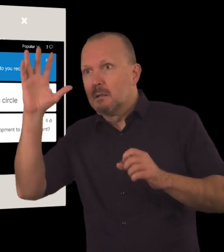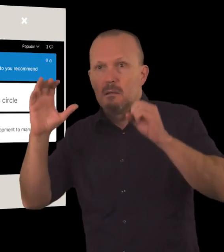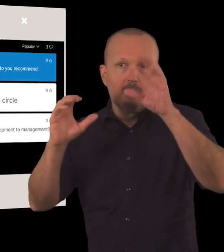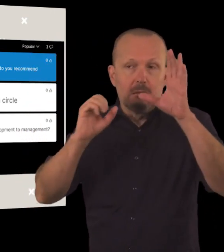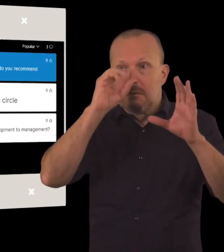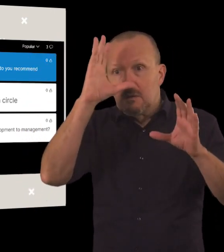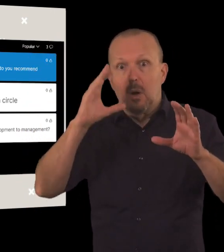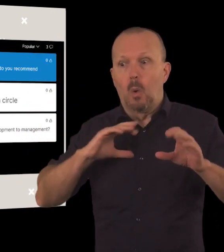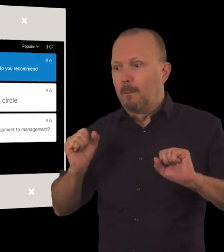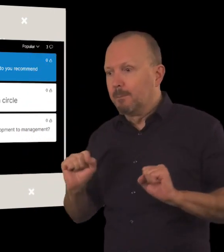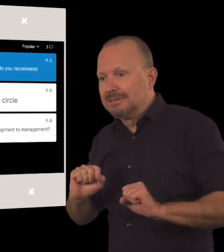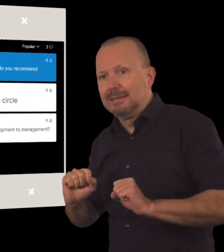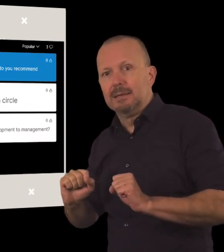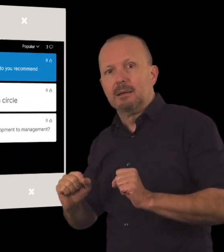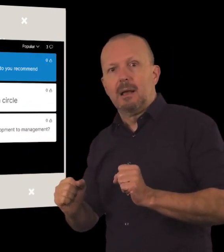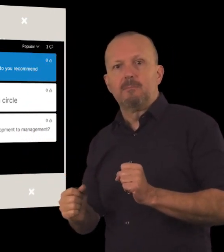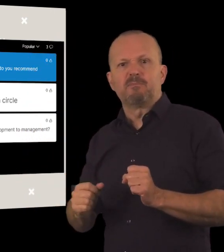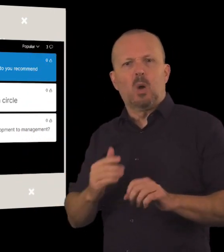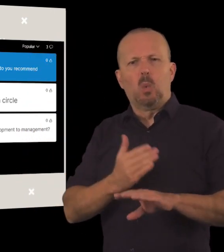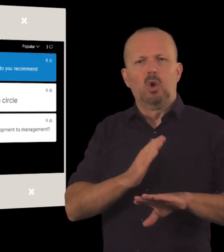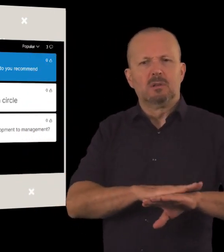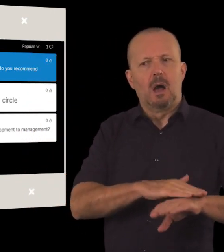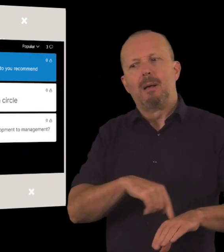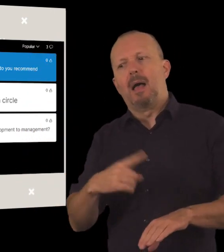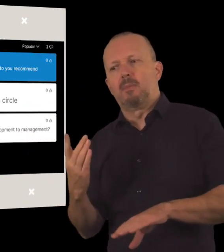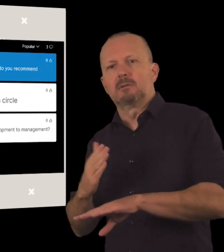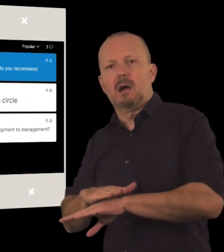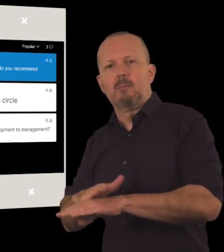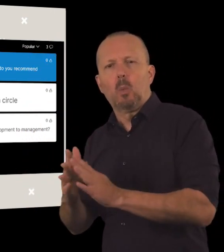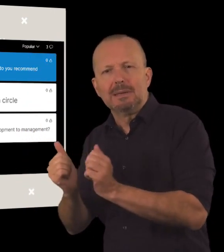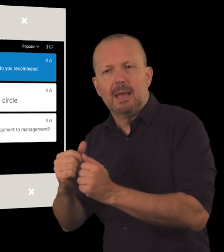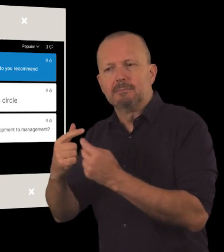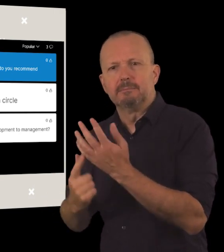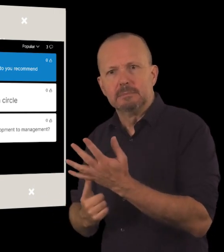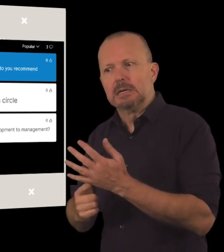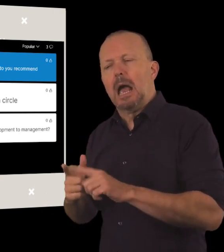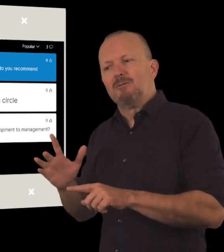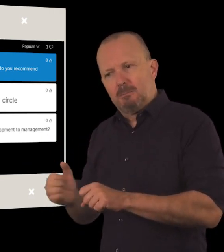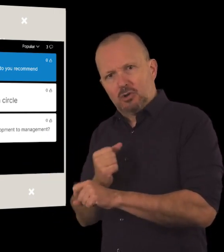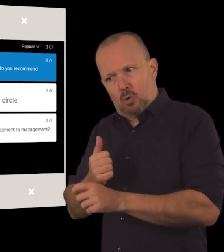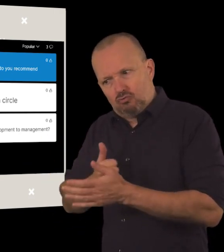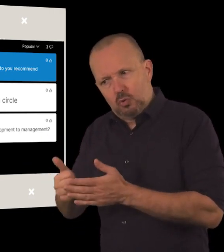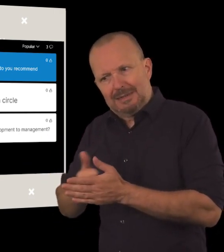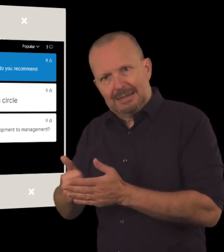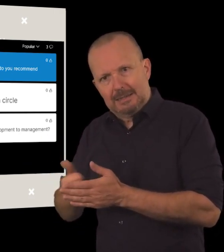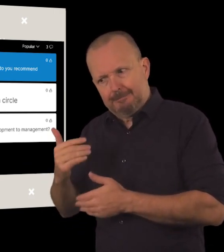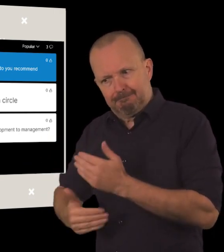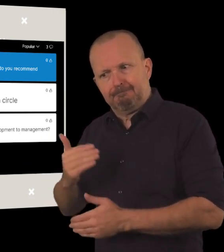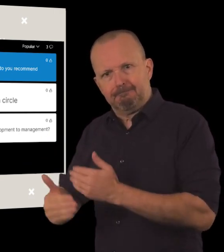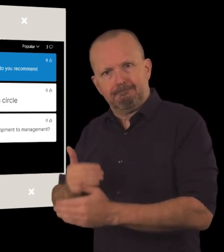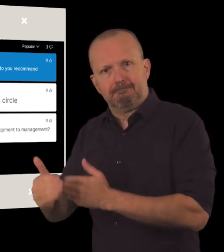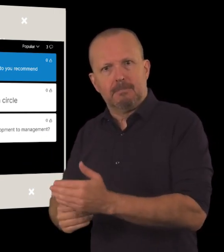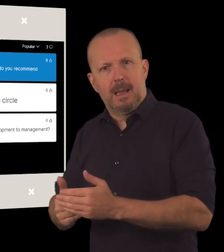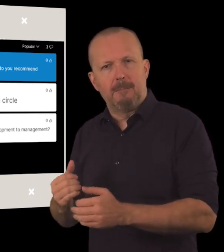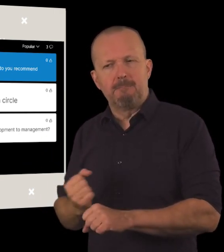set real healthy boundaries so that my creativity is balanced, especially with not giving so much of